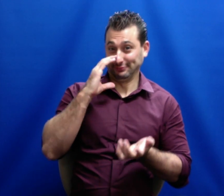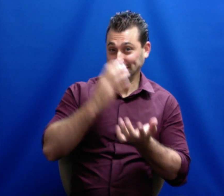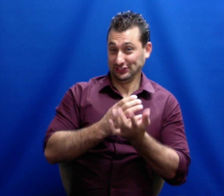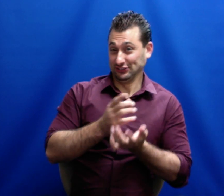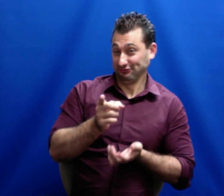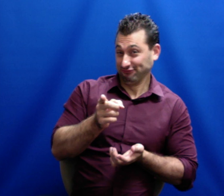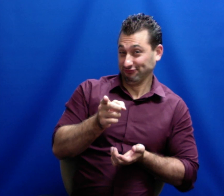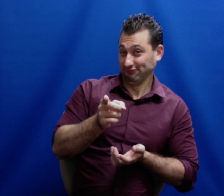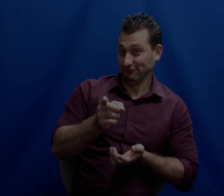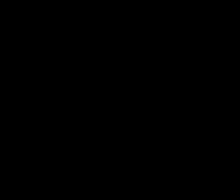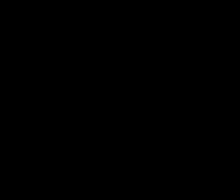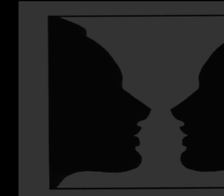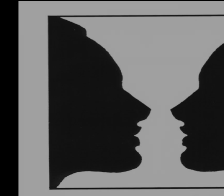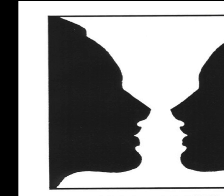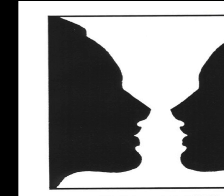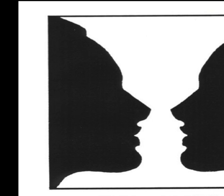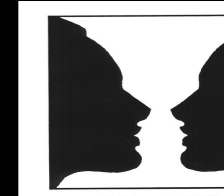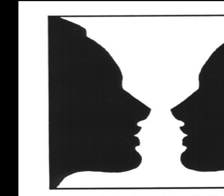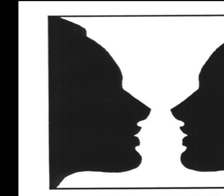You can take a look at this picture.